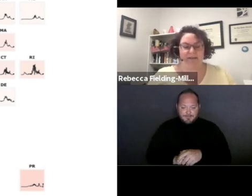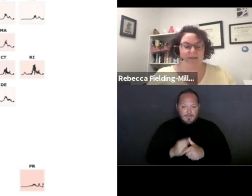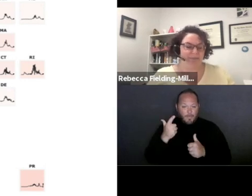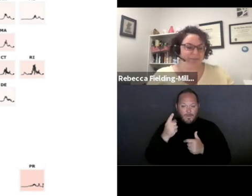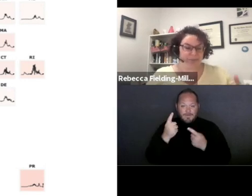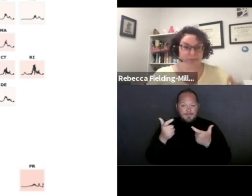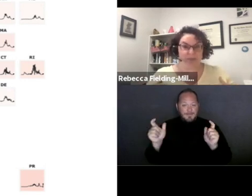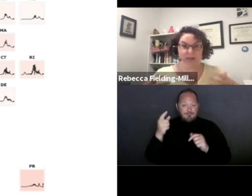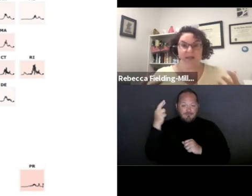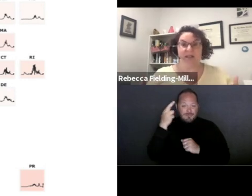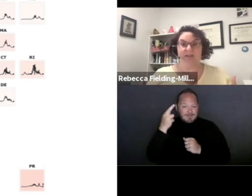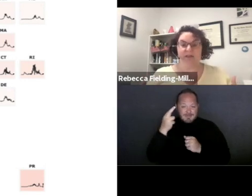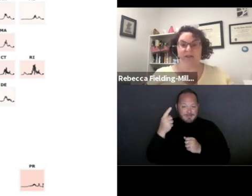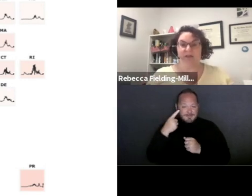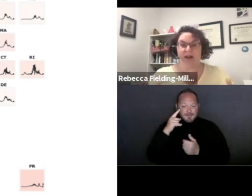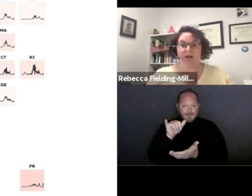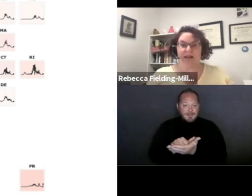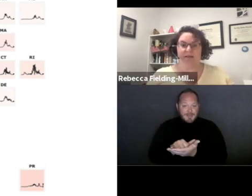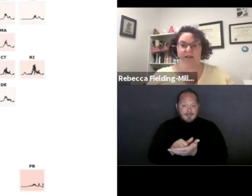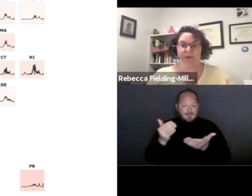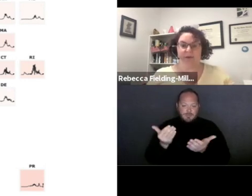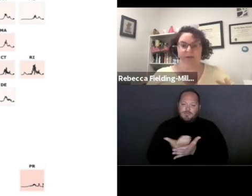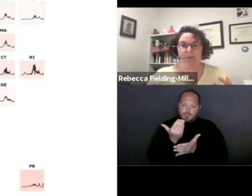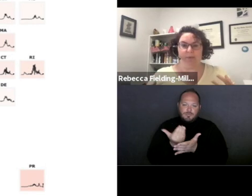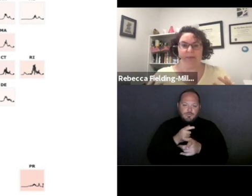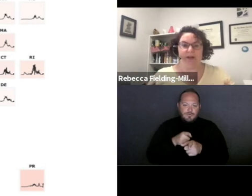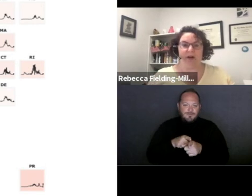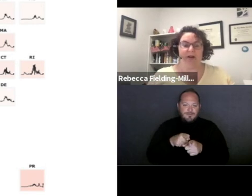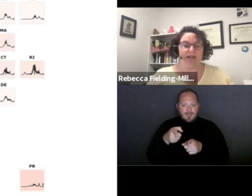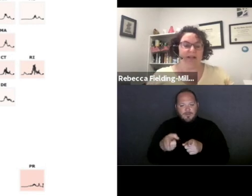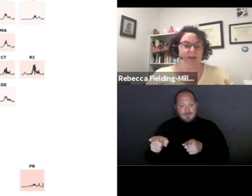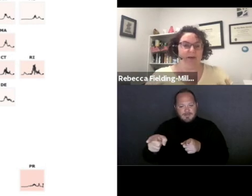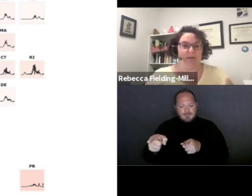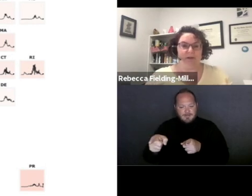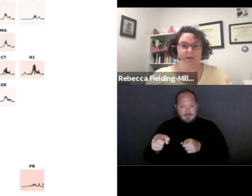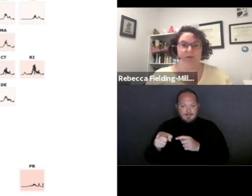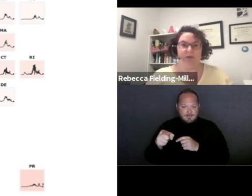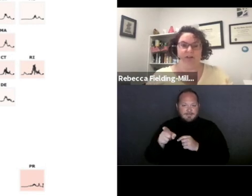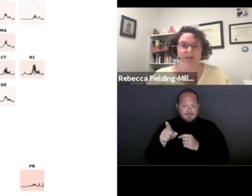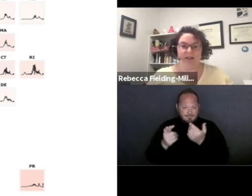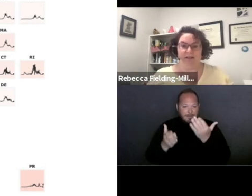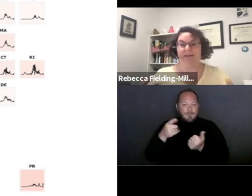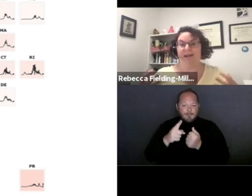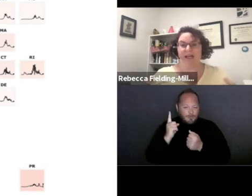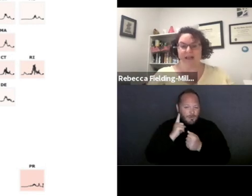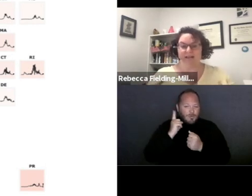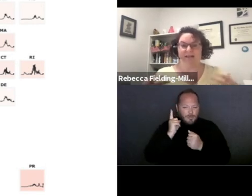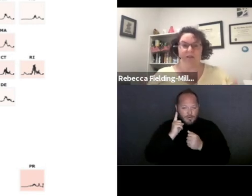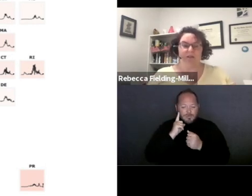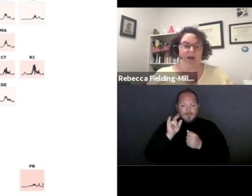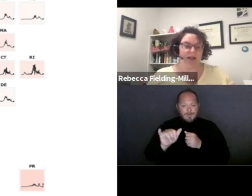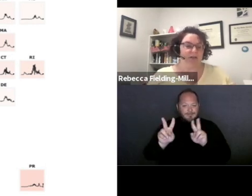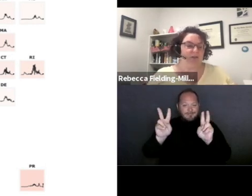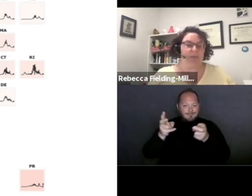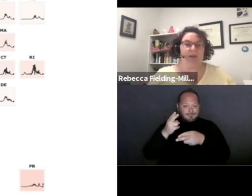driving this is this new variant that folks have probably heard about in the news so much lately, this